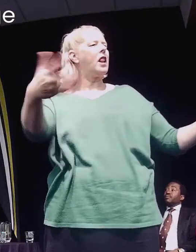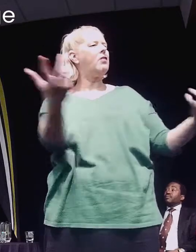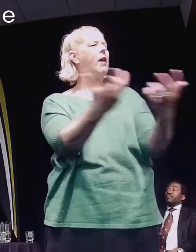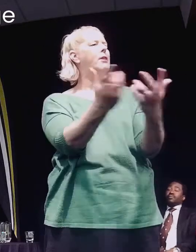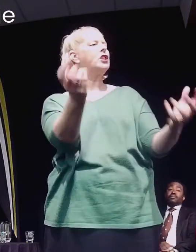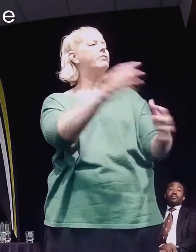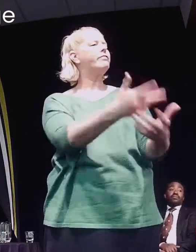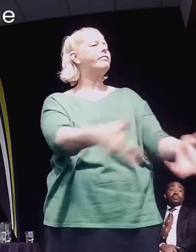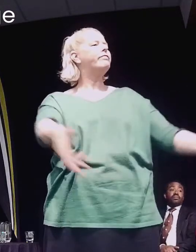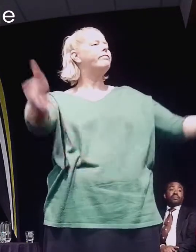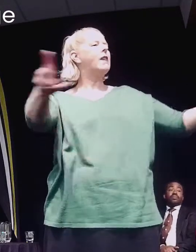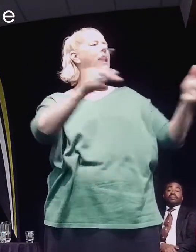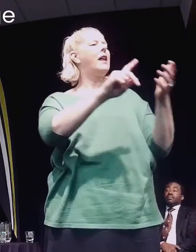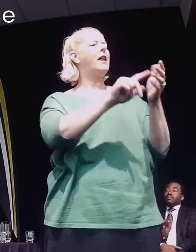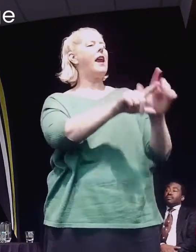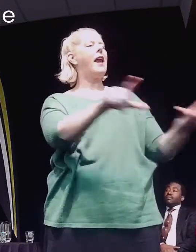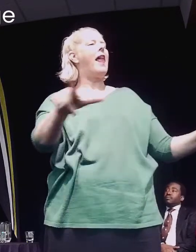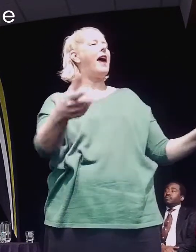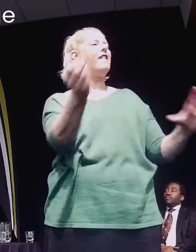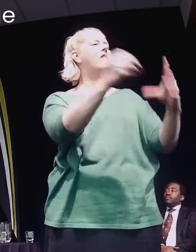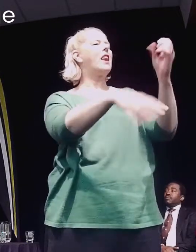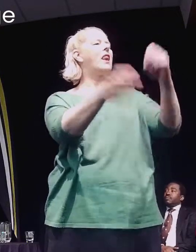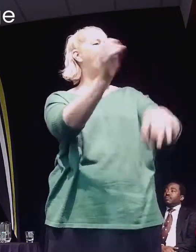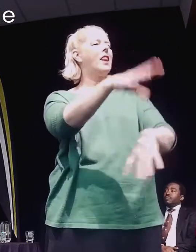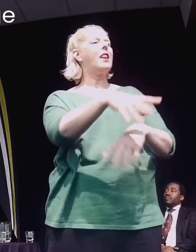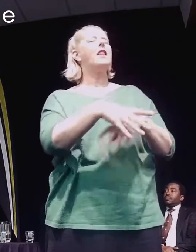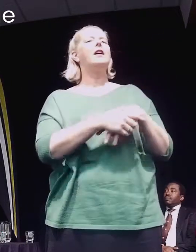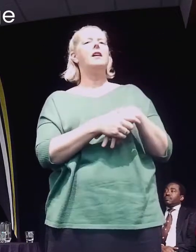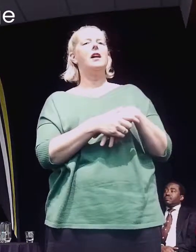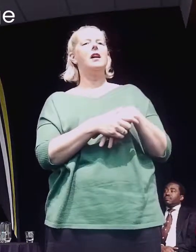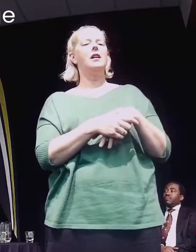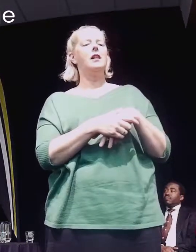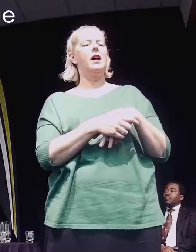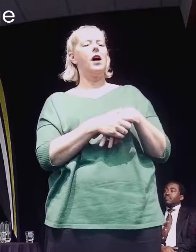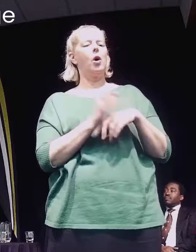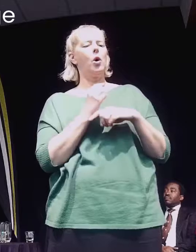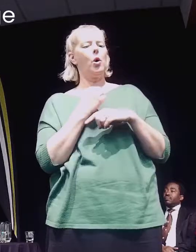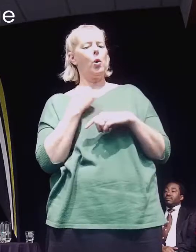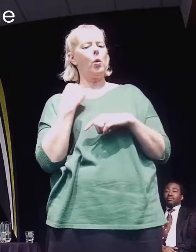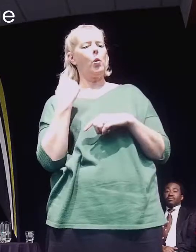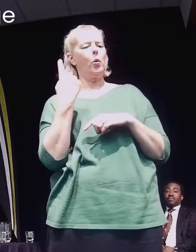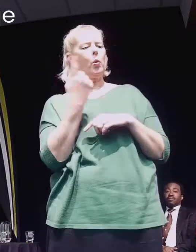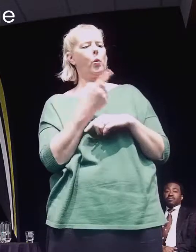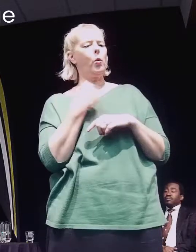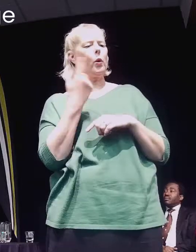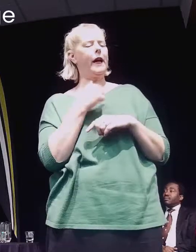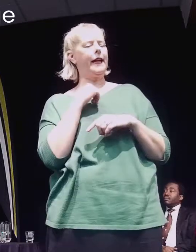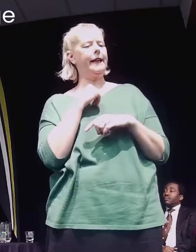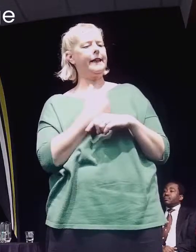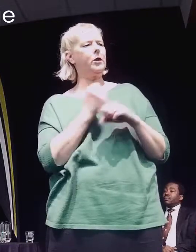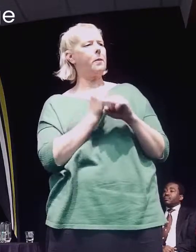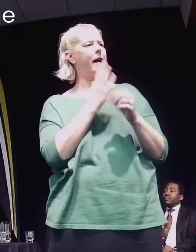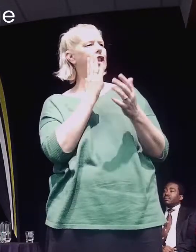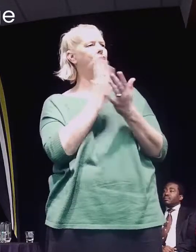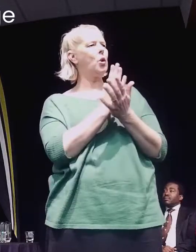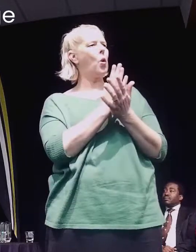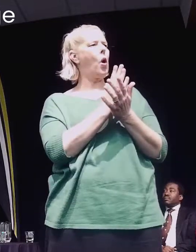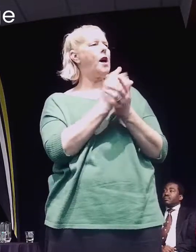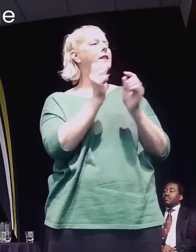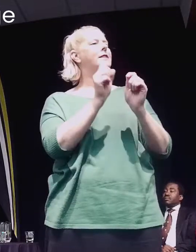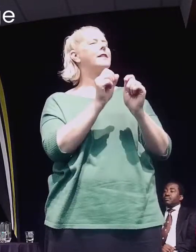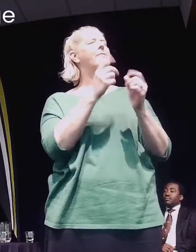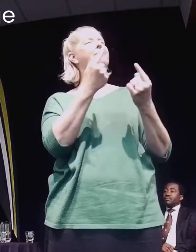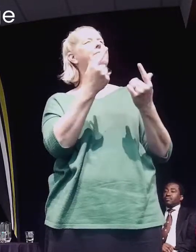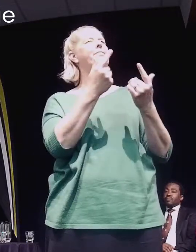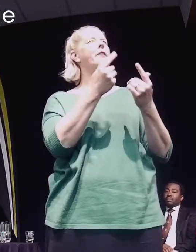to get something practical, which means getting the signs that our property brokers has, and then I wanted to paint it. So that